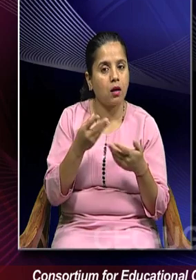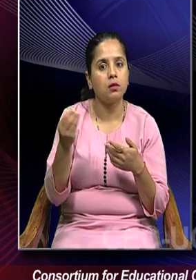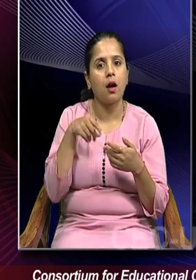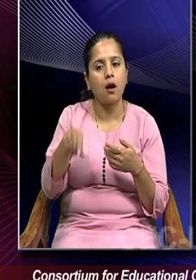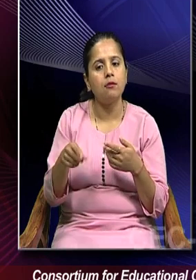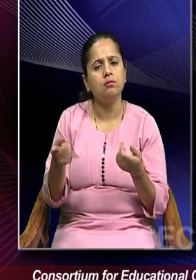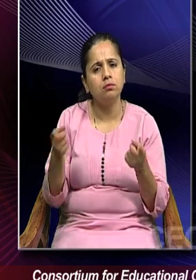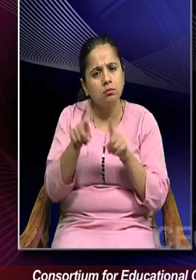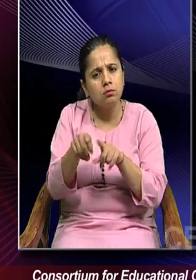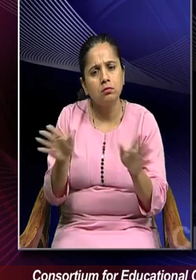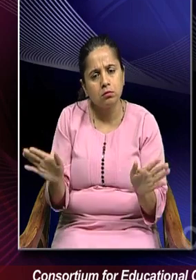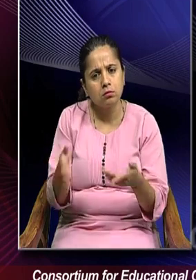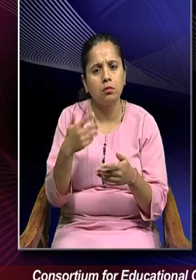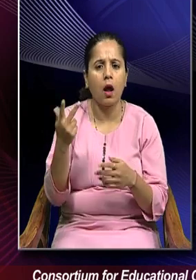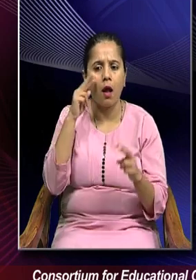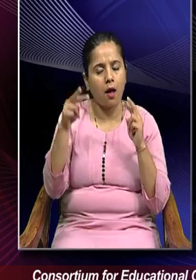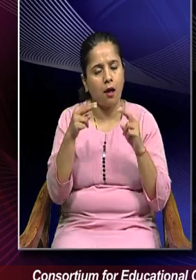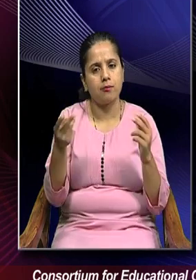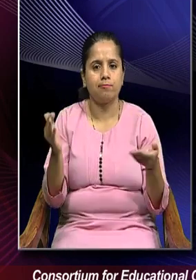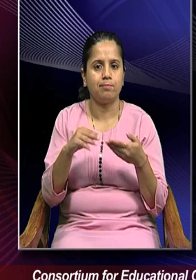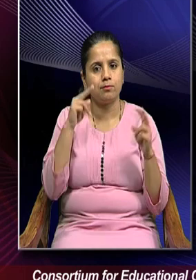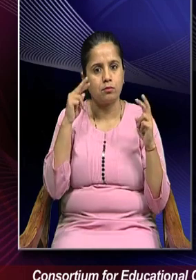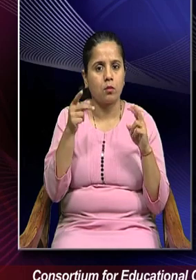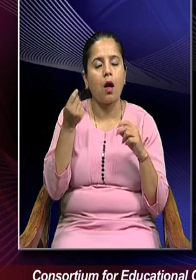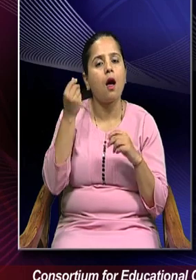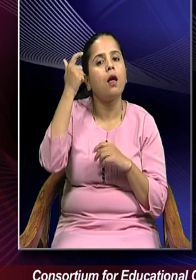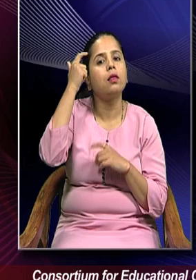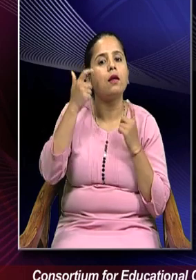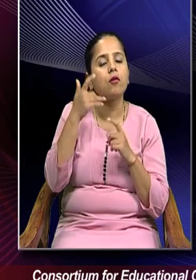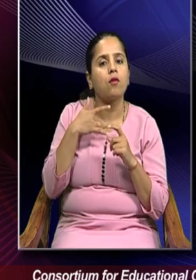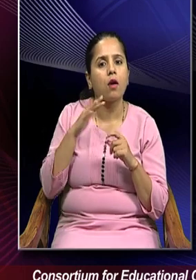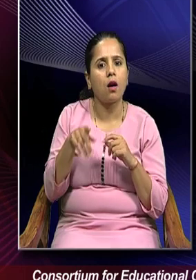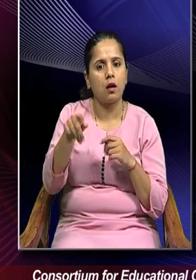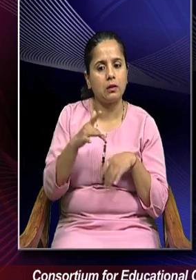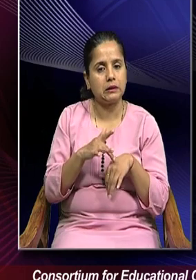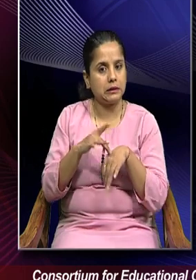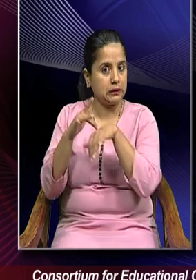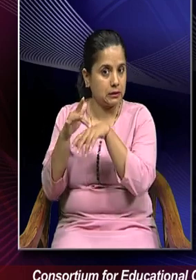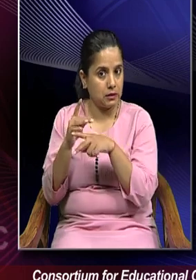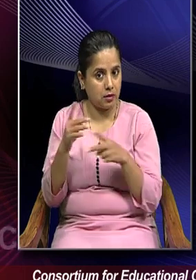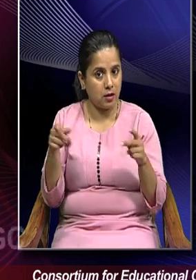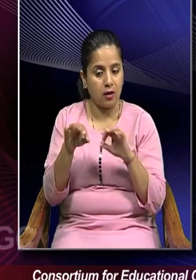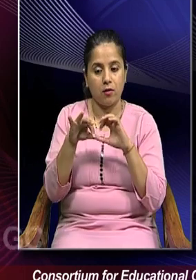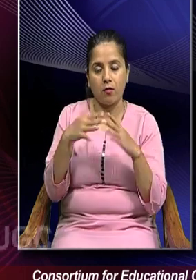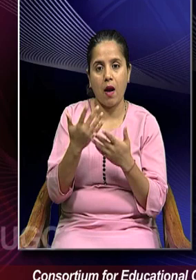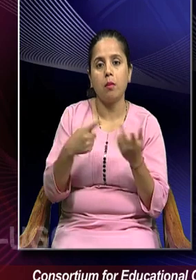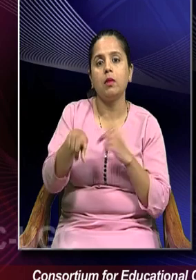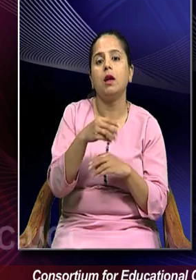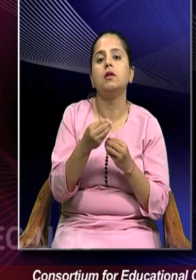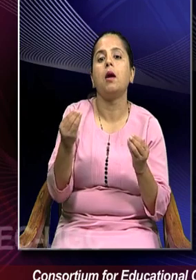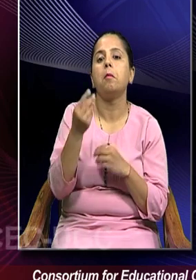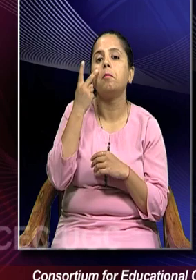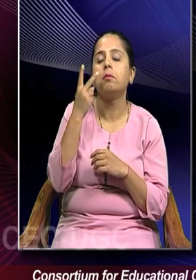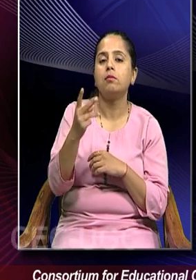arranged in that manner, keeping in mind the sensitivities of the family.